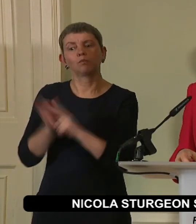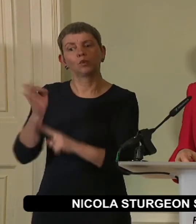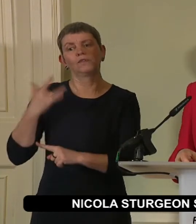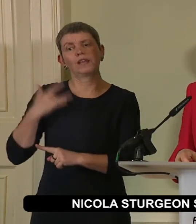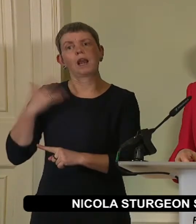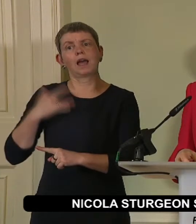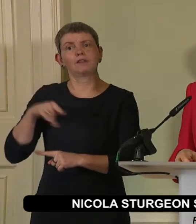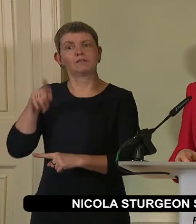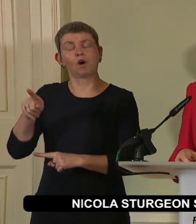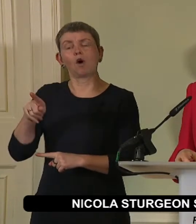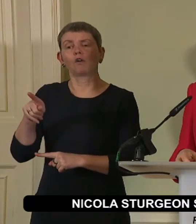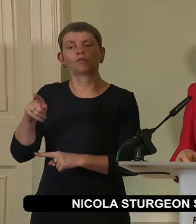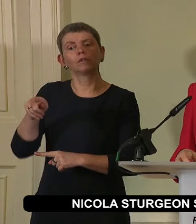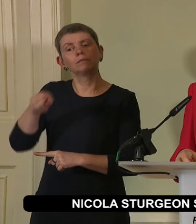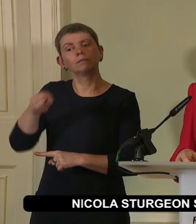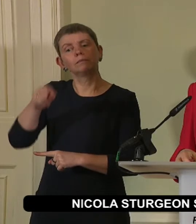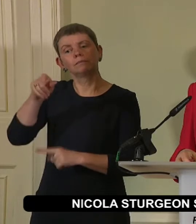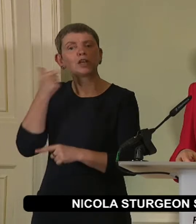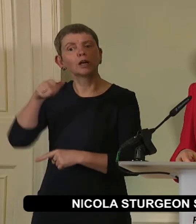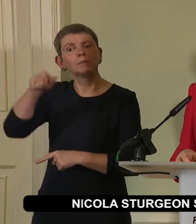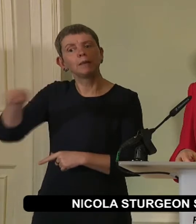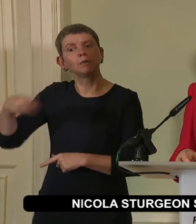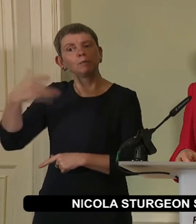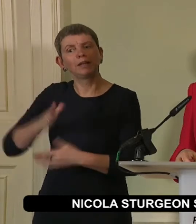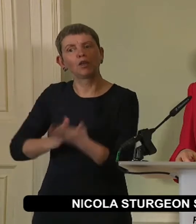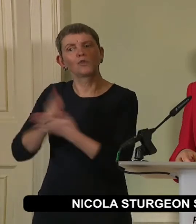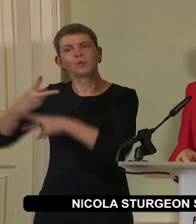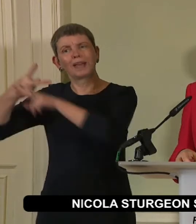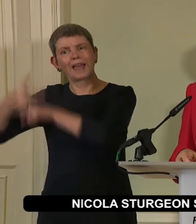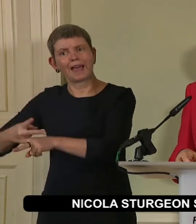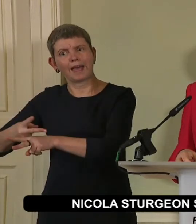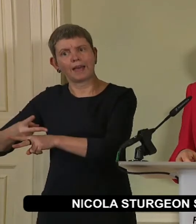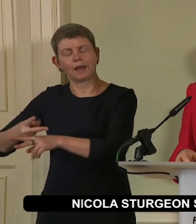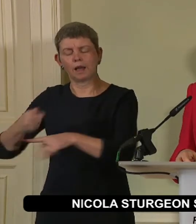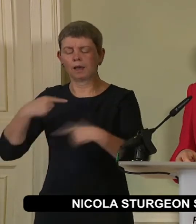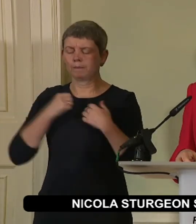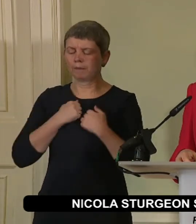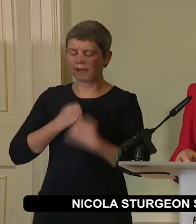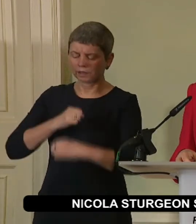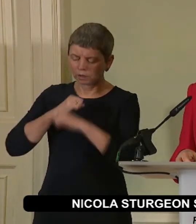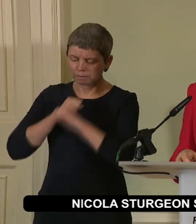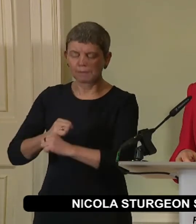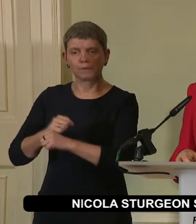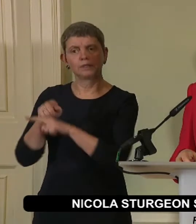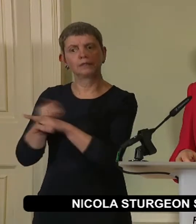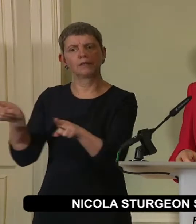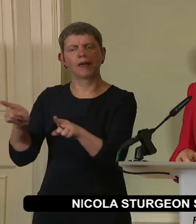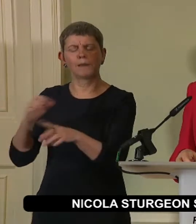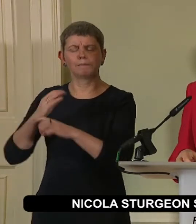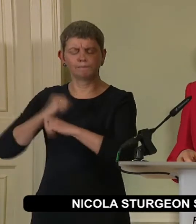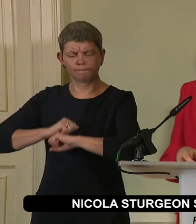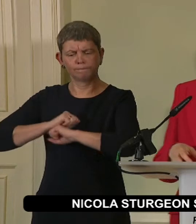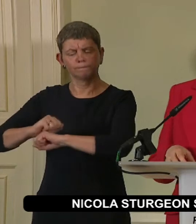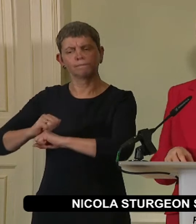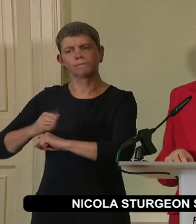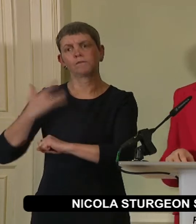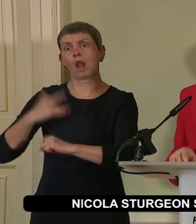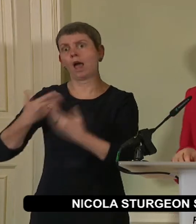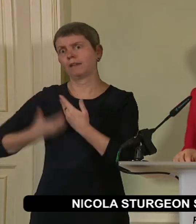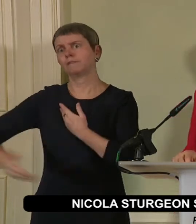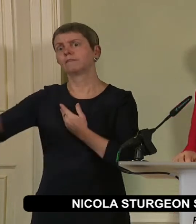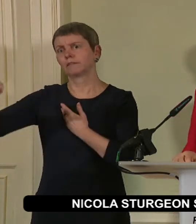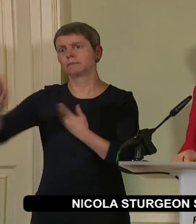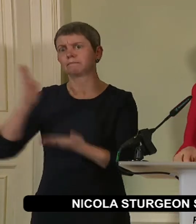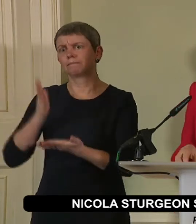ensure they grow up nurtured and loved. My commitment to these young people will be lifelong. And obviously, there